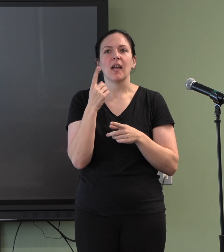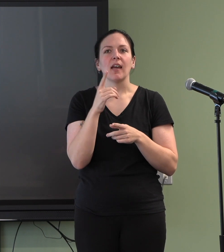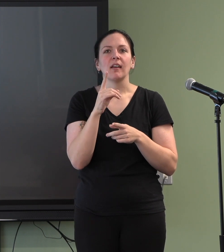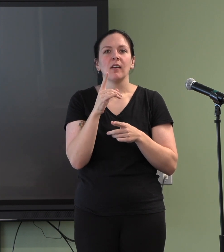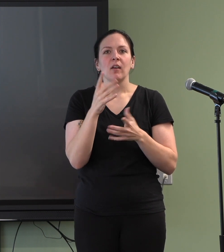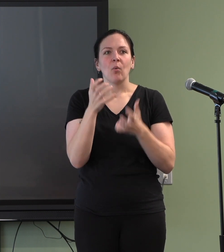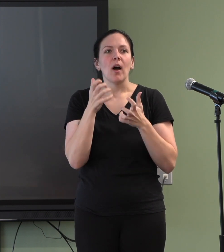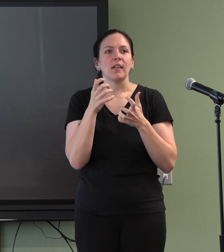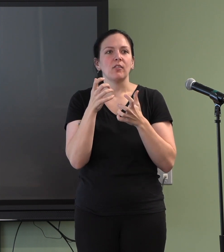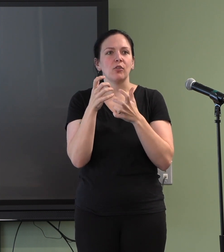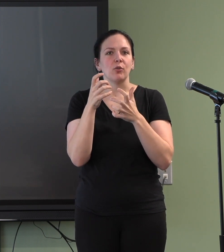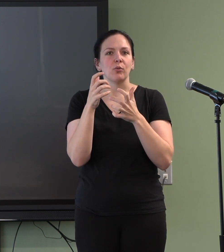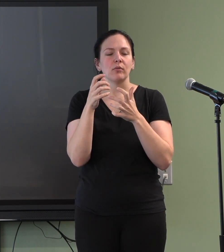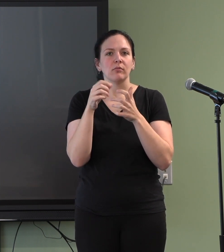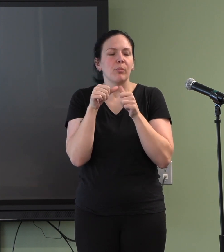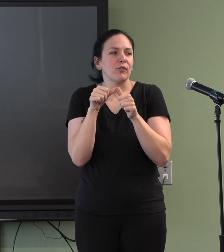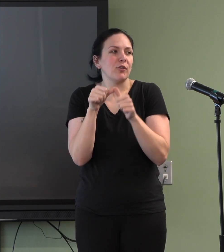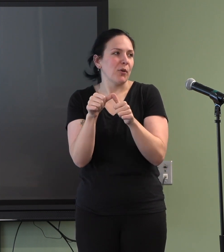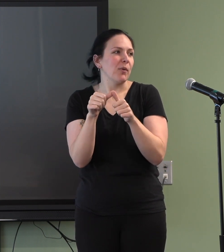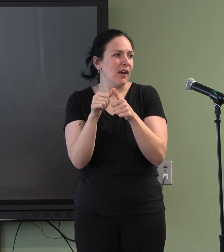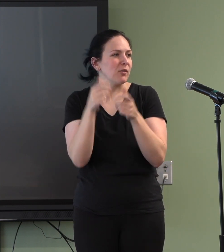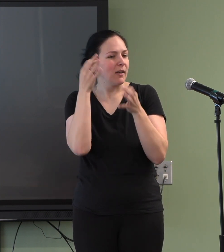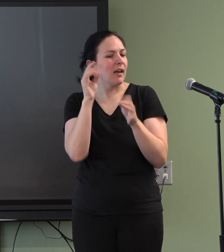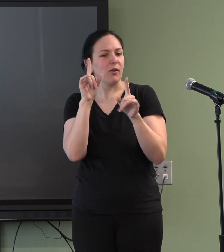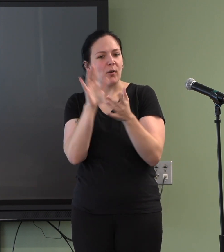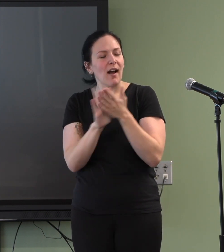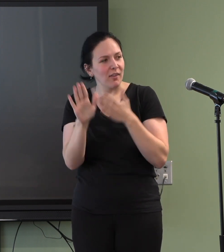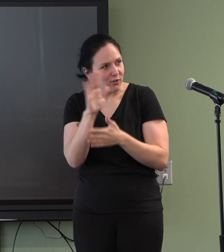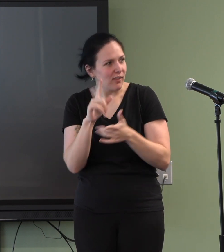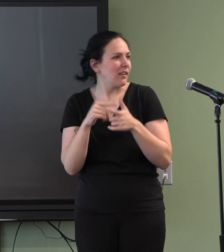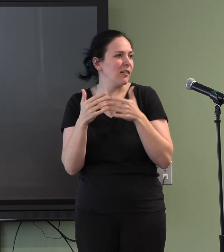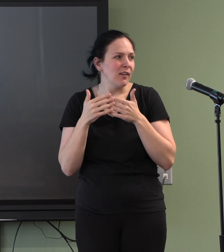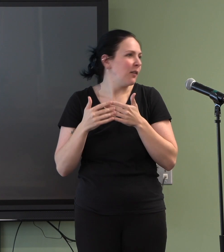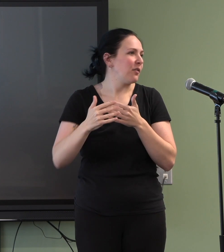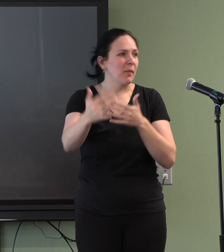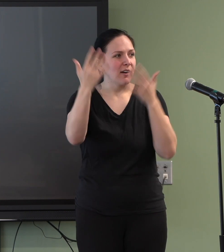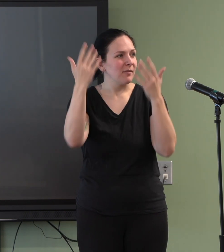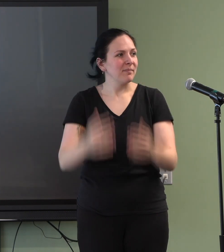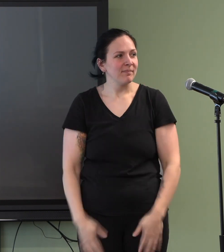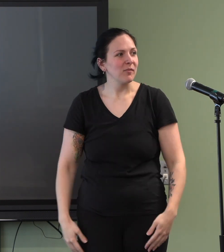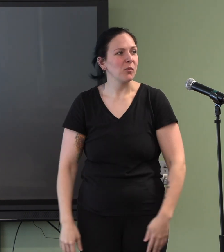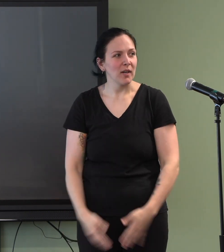I wanted to pursue, and so I decided to go to college, and then from there, just went on with